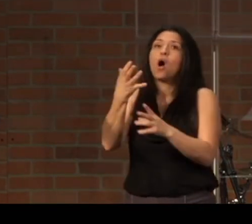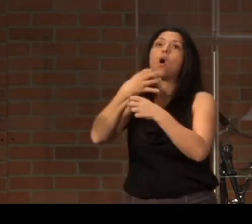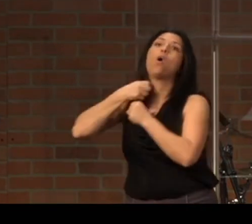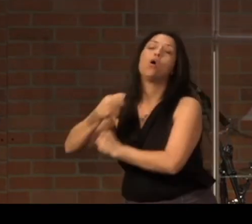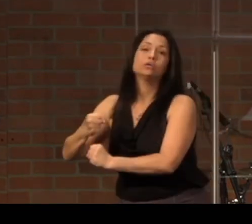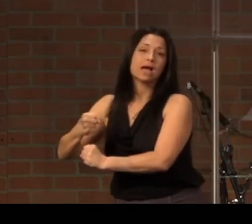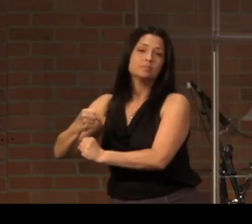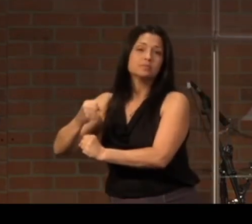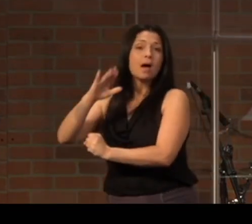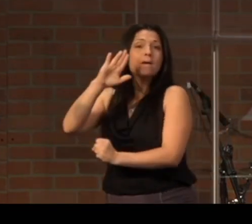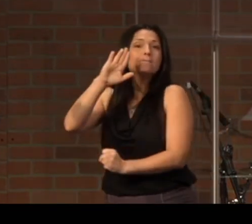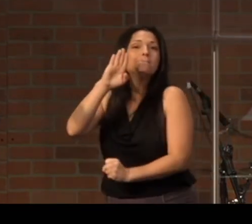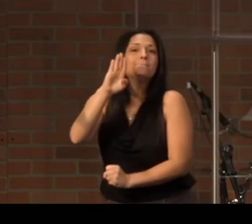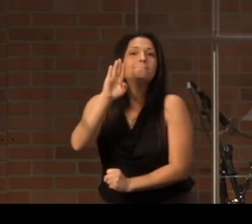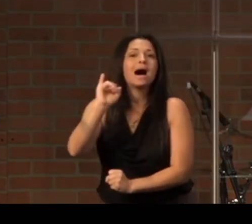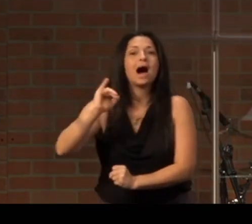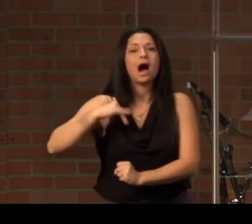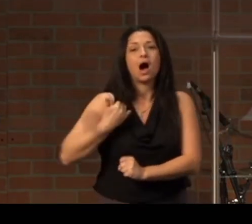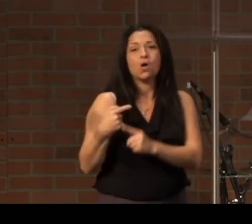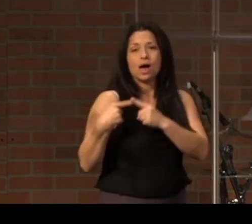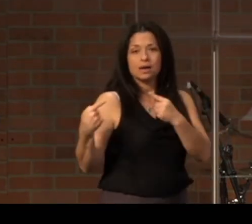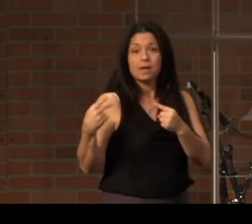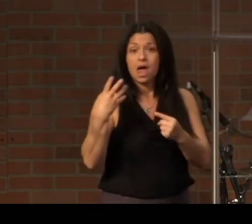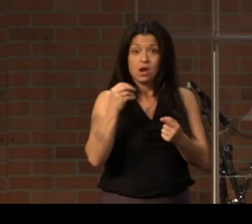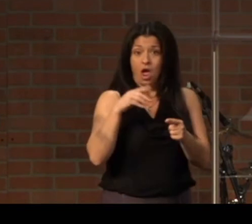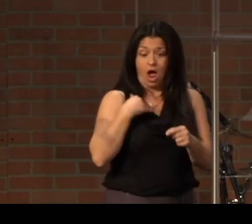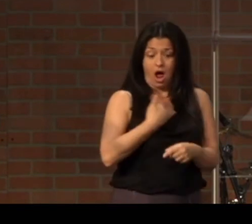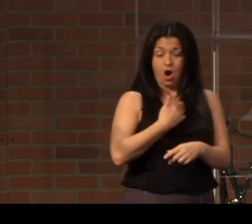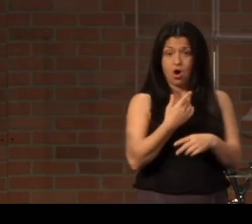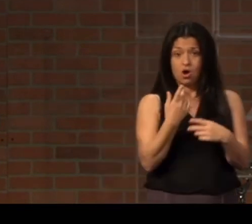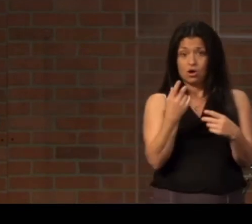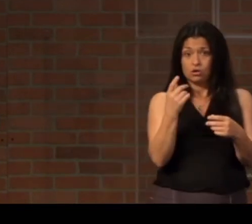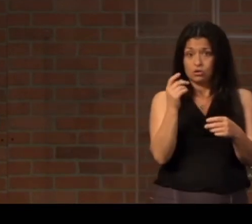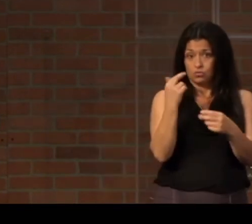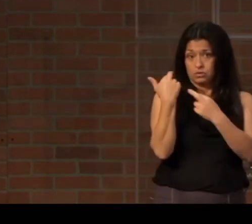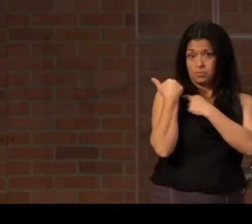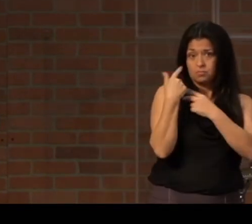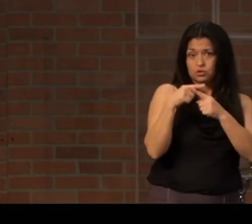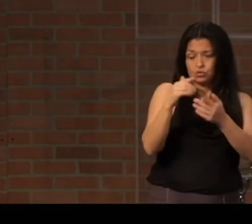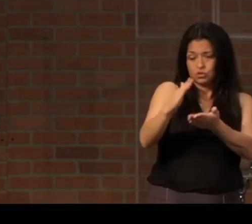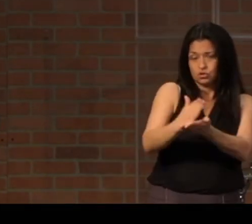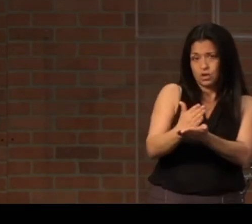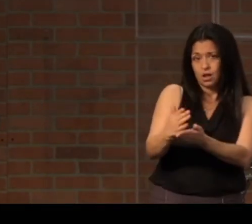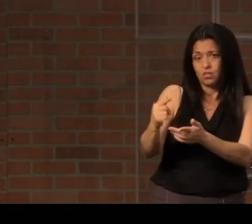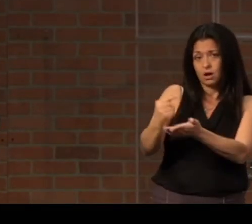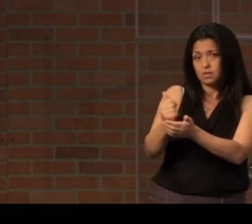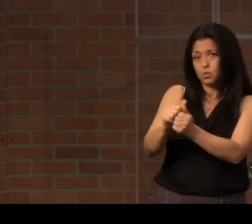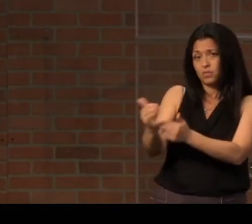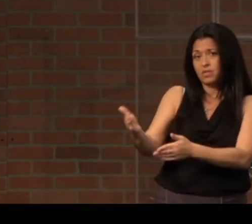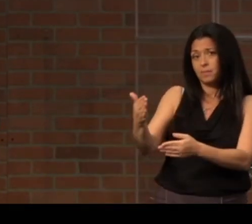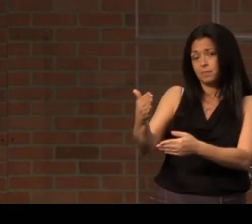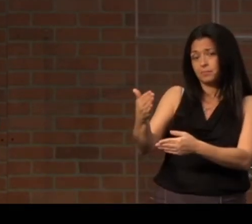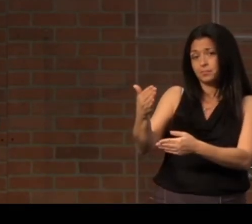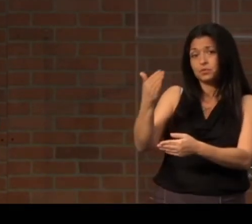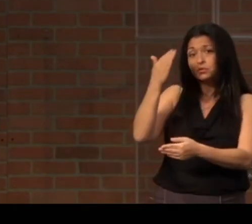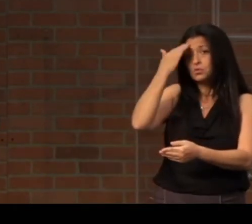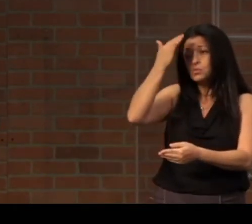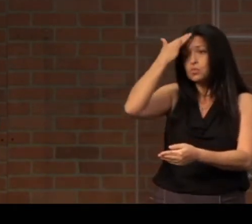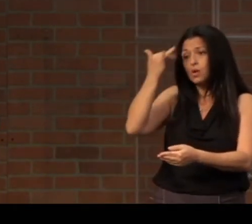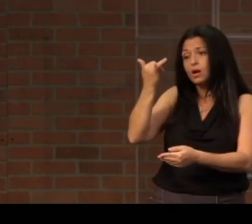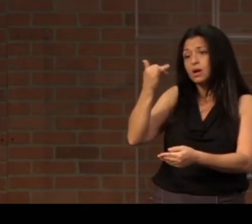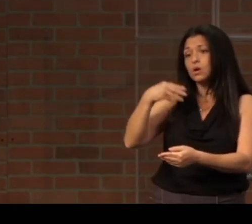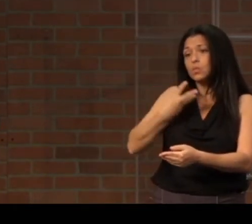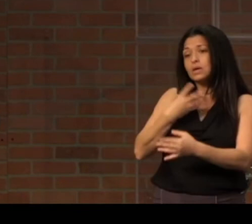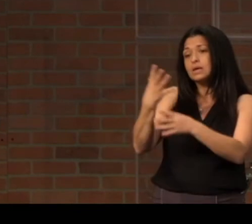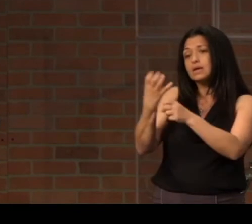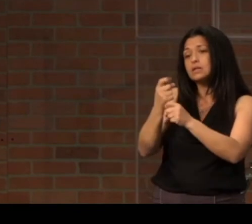And what we're called to do is to share the gospel with them and set them free. And you know why we can do that? We get to do that because